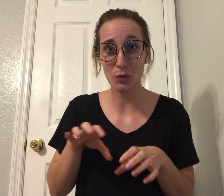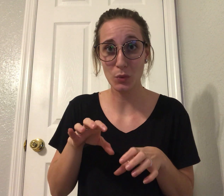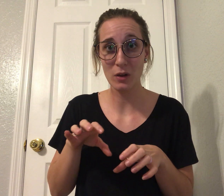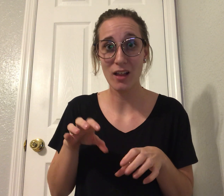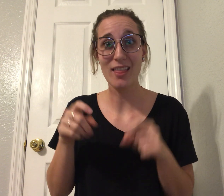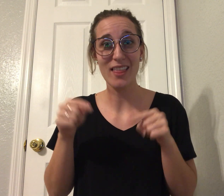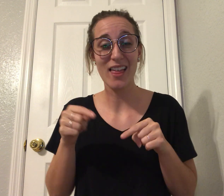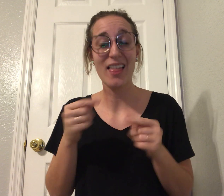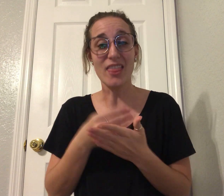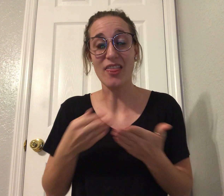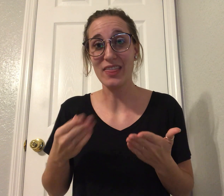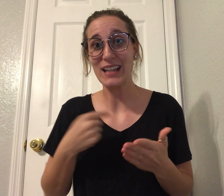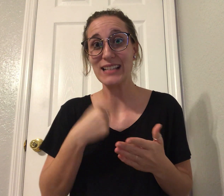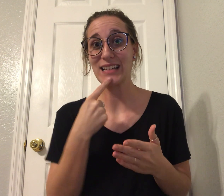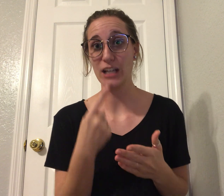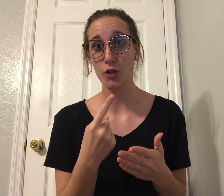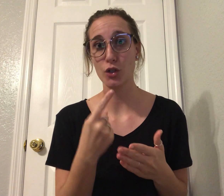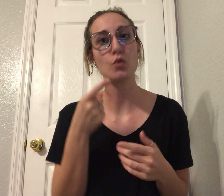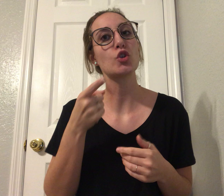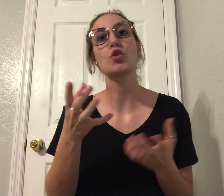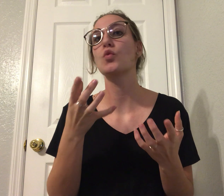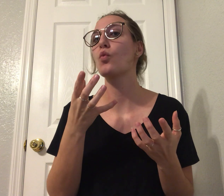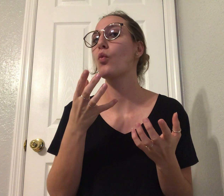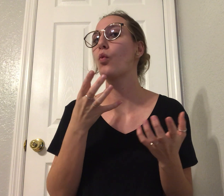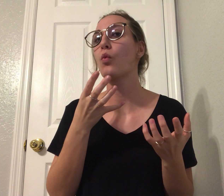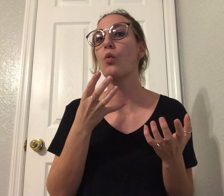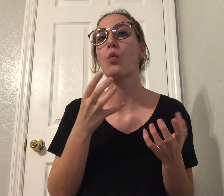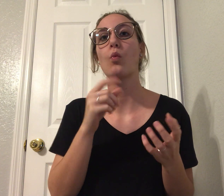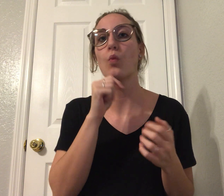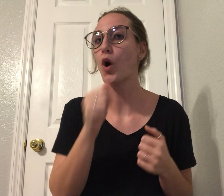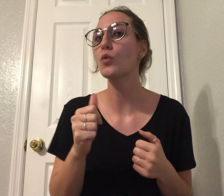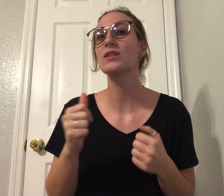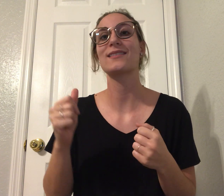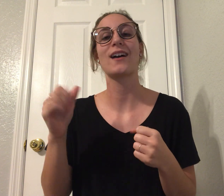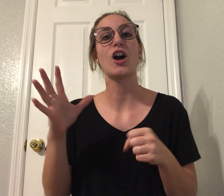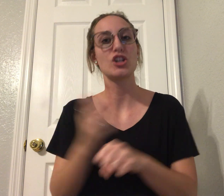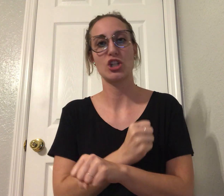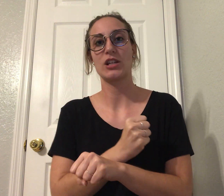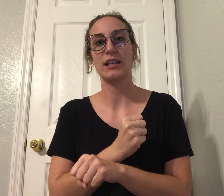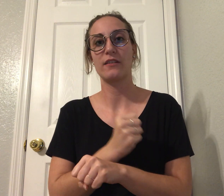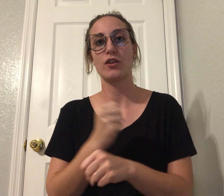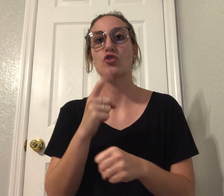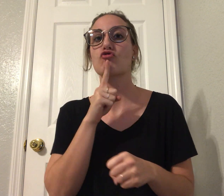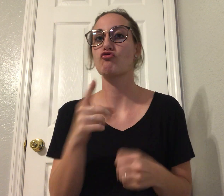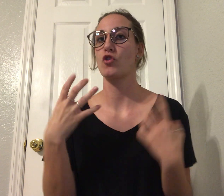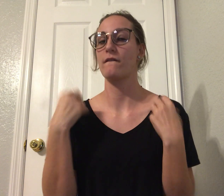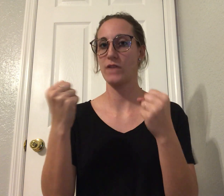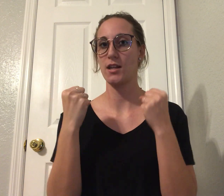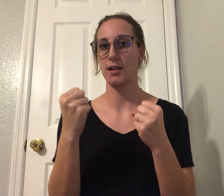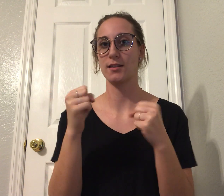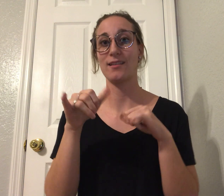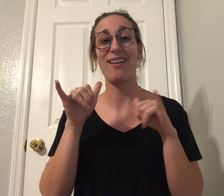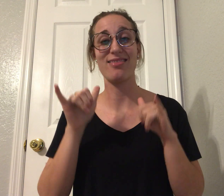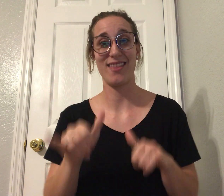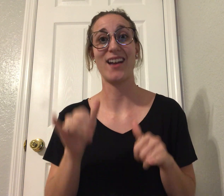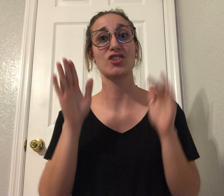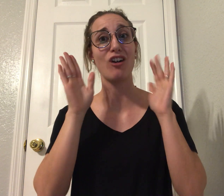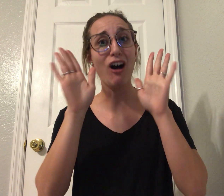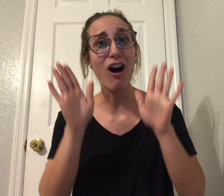to achieve true fitness and health and wellness. And that's awesome news, because these things cost